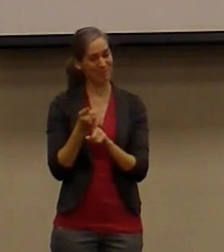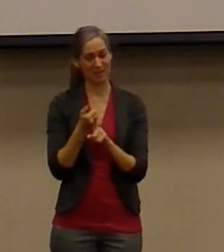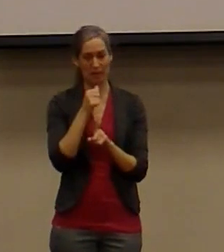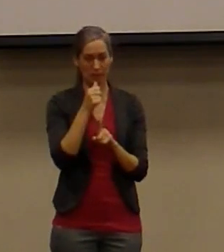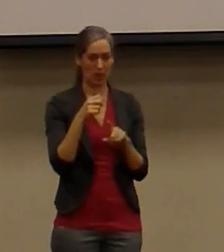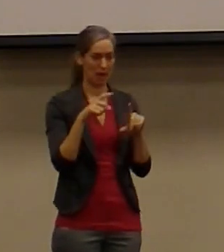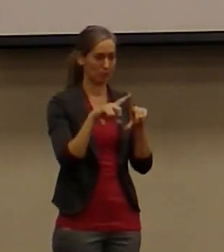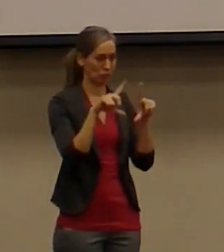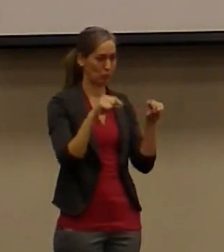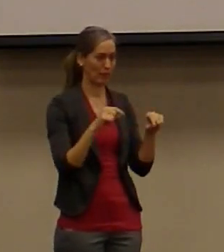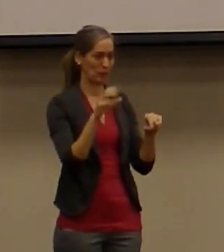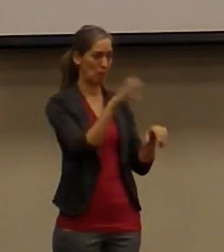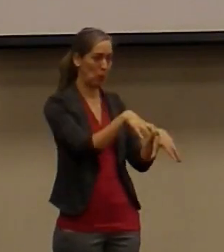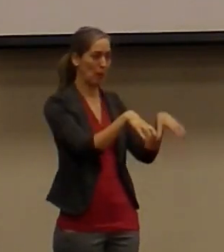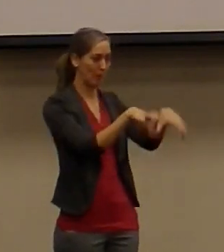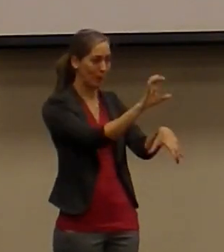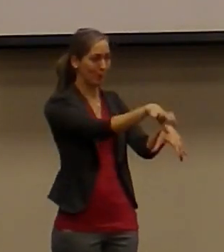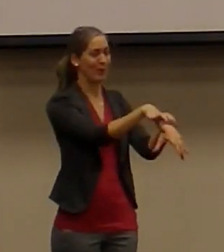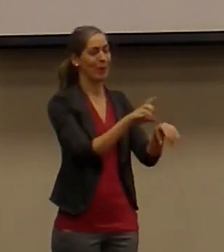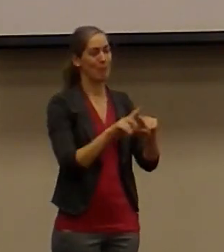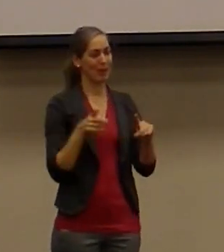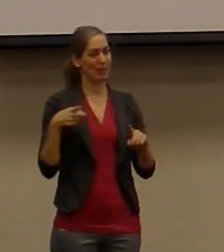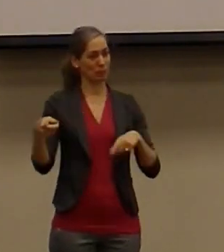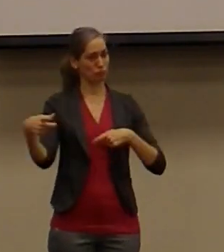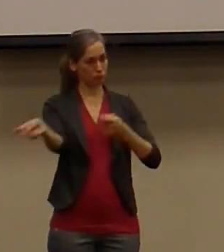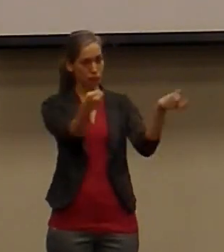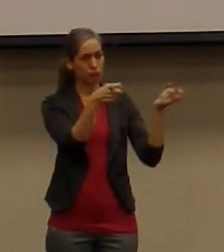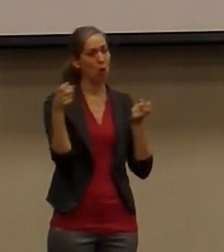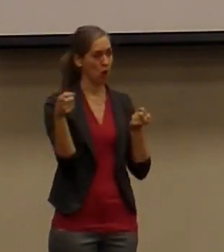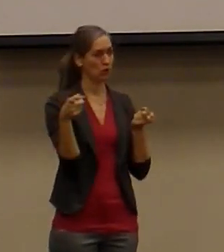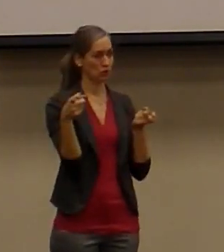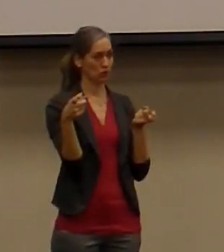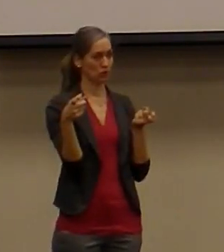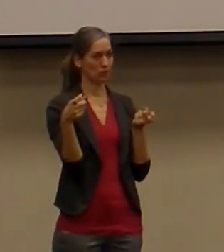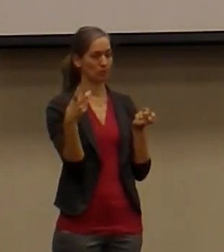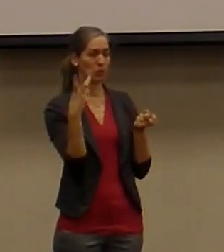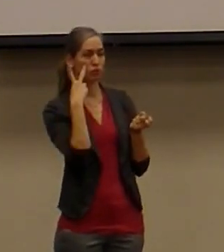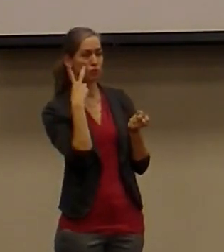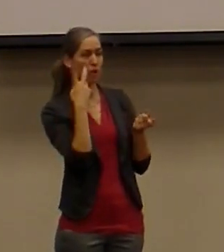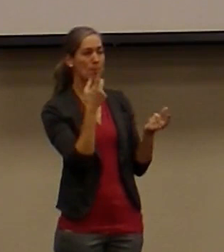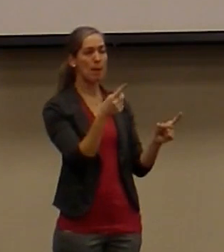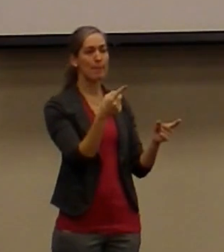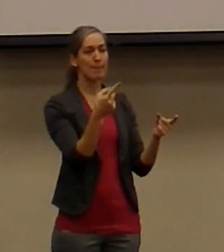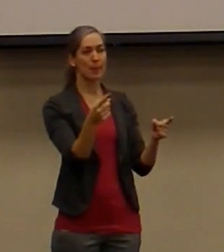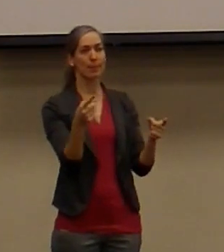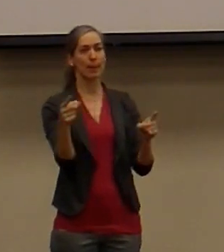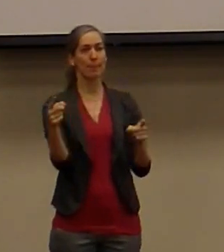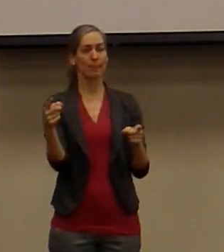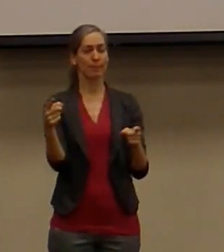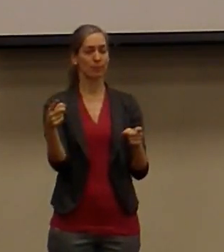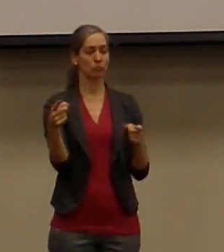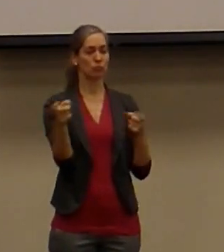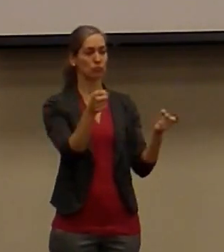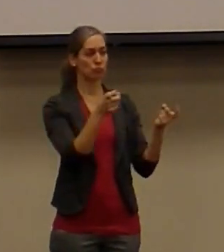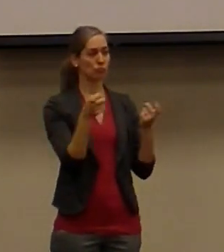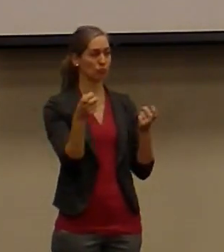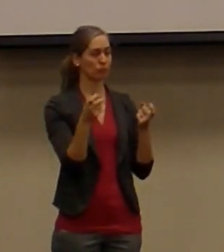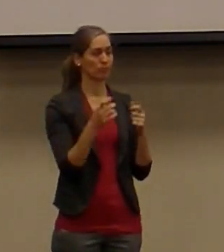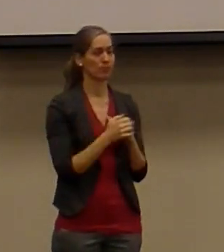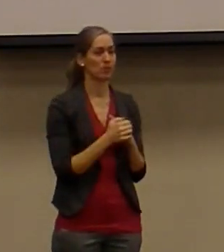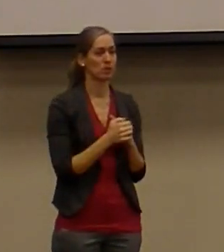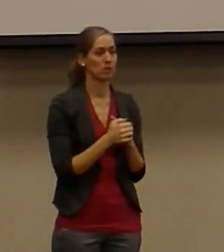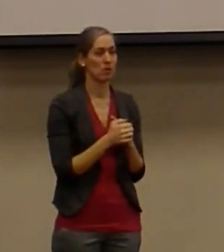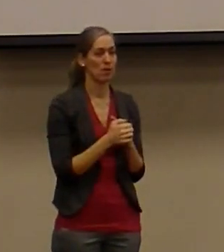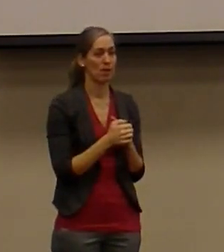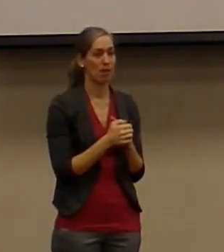himself. But he was in charge of it and saw that happened. And in fact, untold